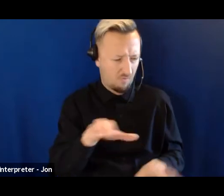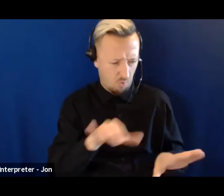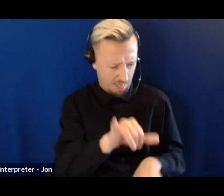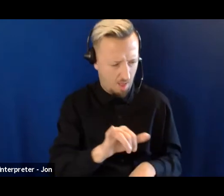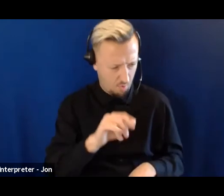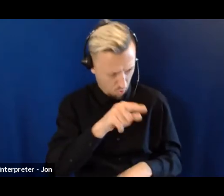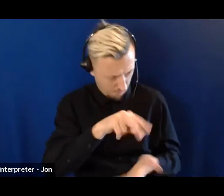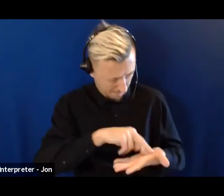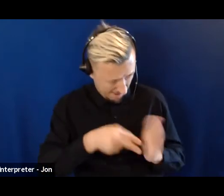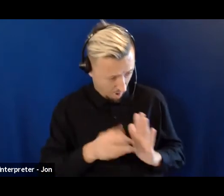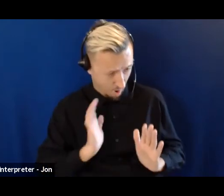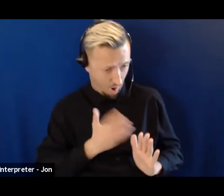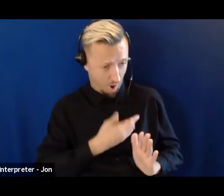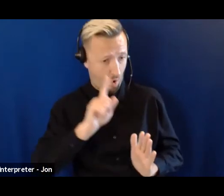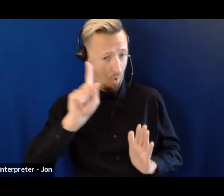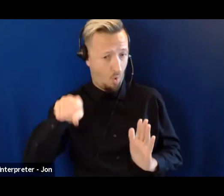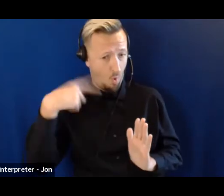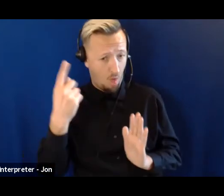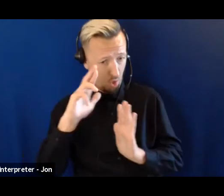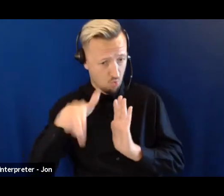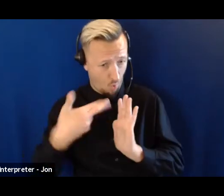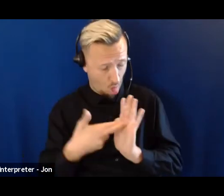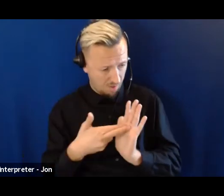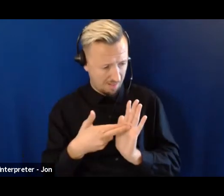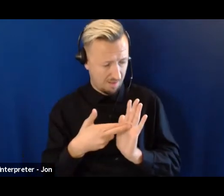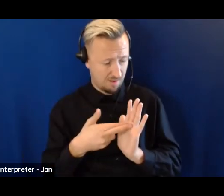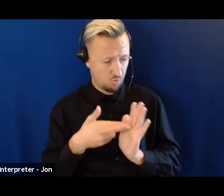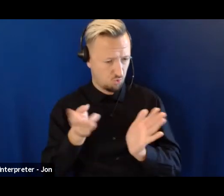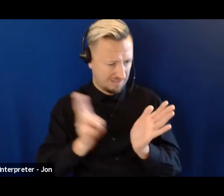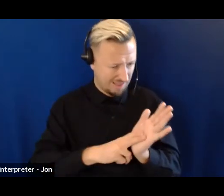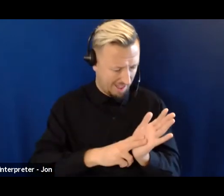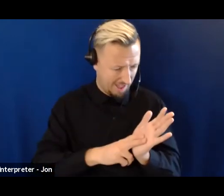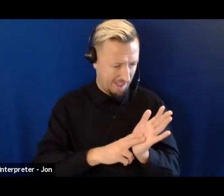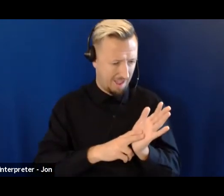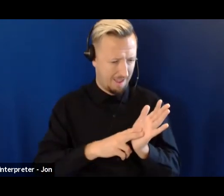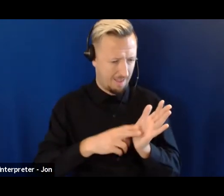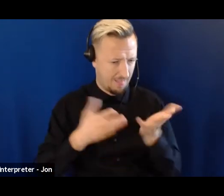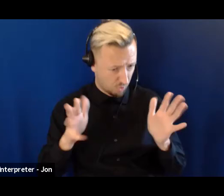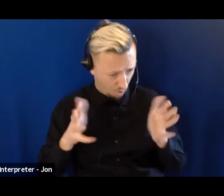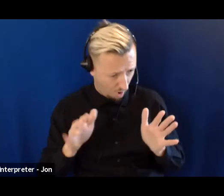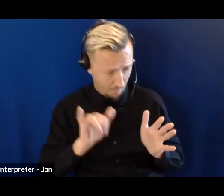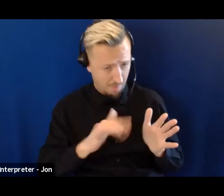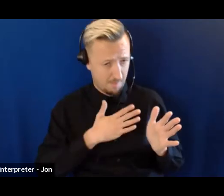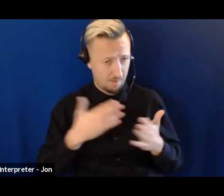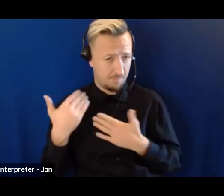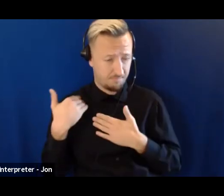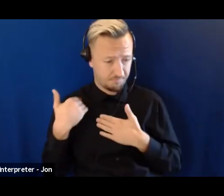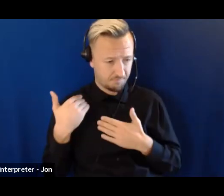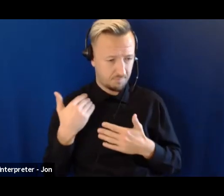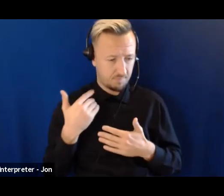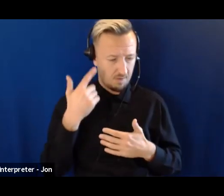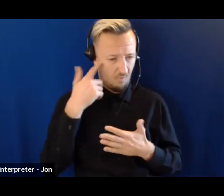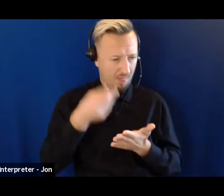role in the state plan is that we are, sign it saying we'll be the fiscal agent or